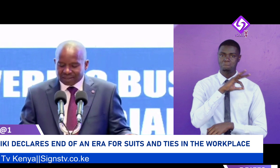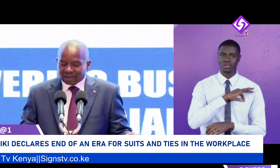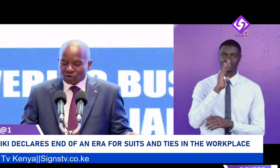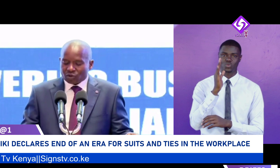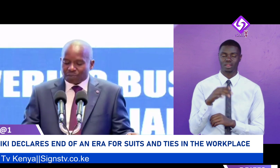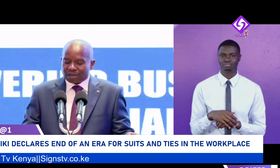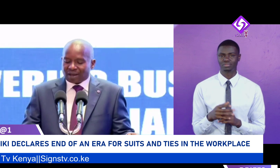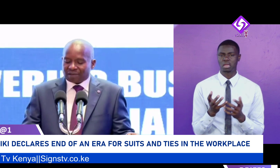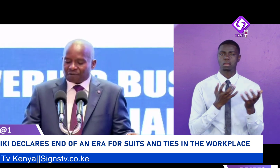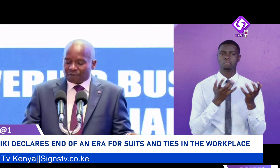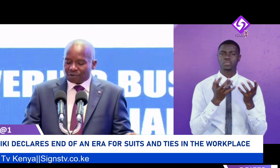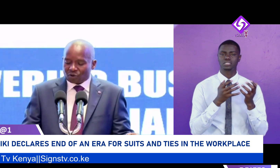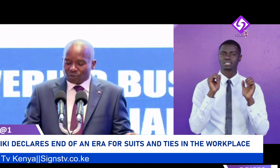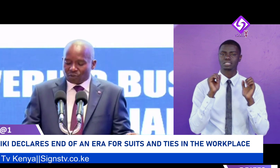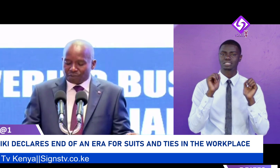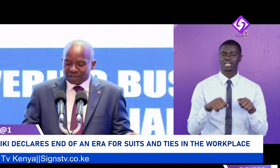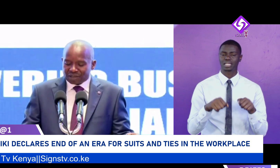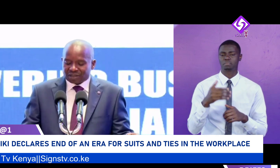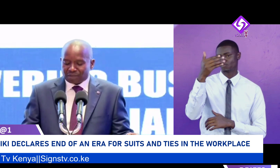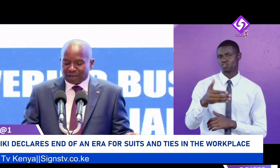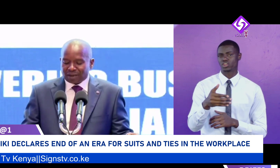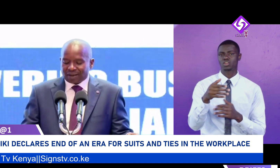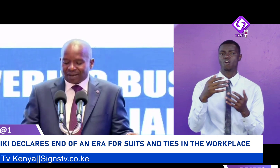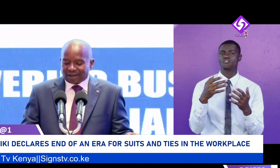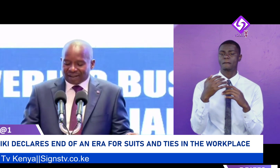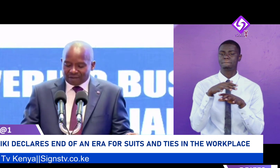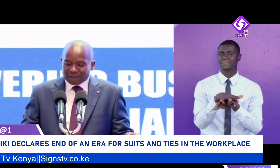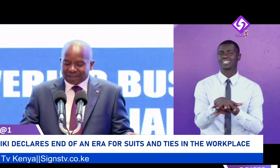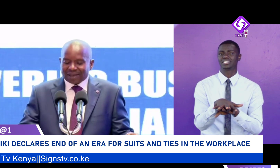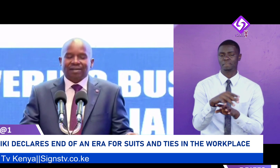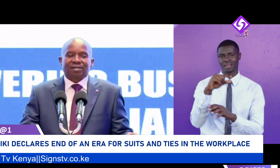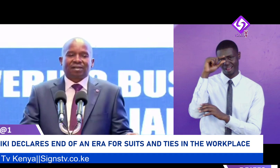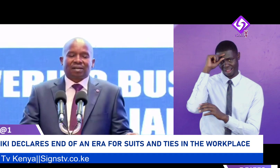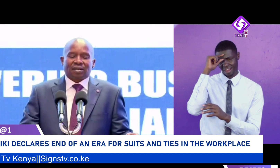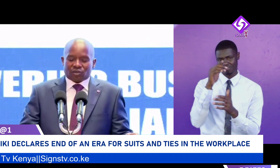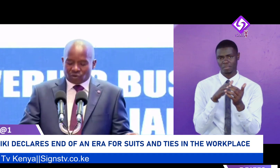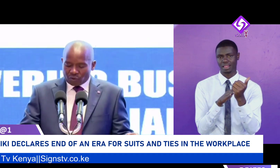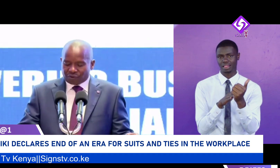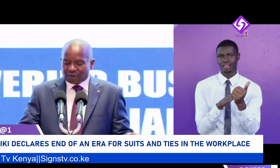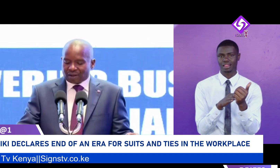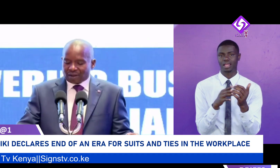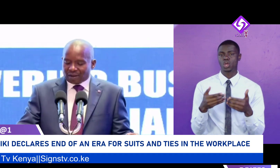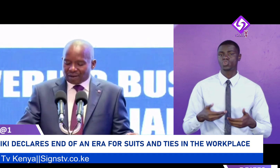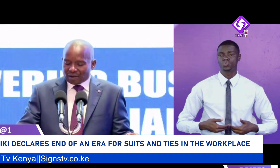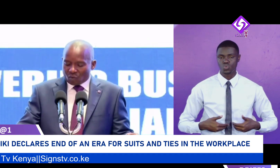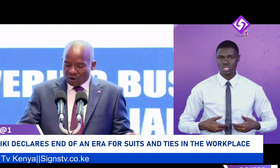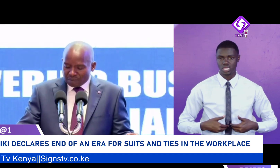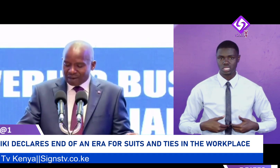can also be at the forefront of mainstreaming government-led youth, women,